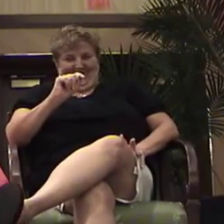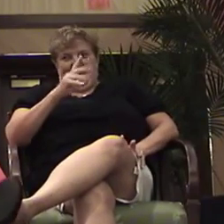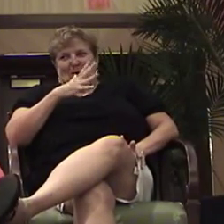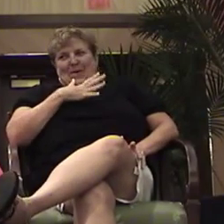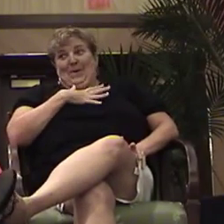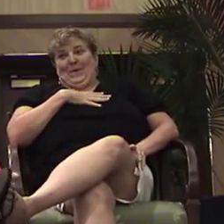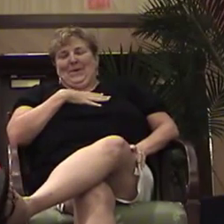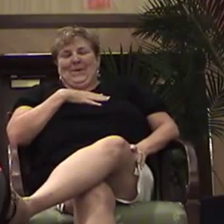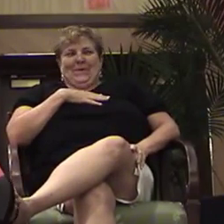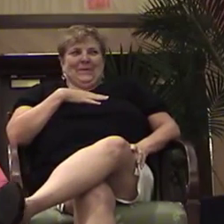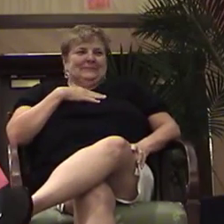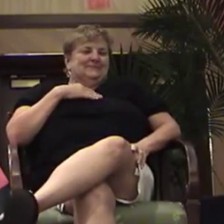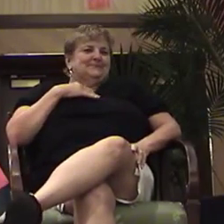the